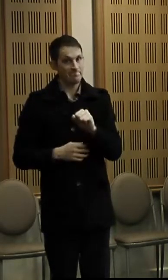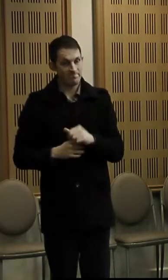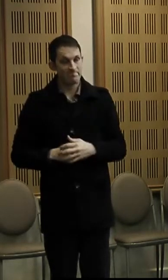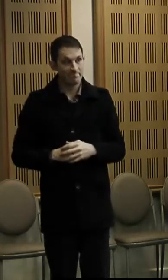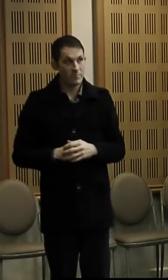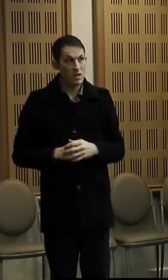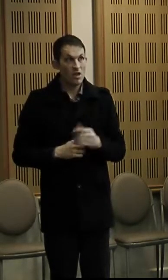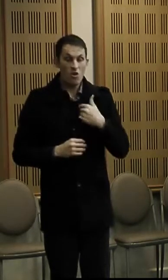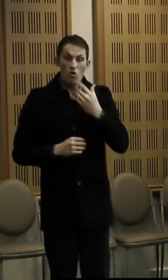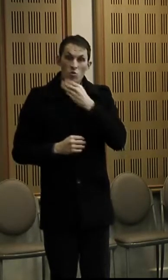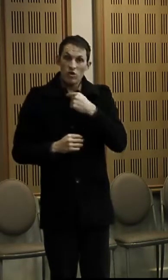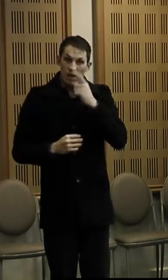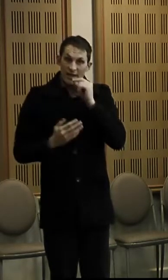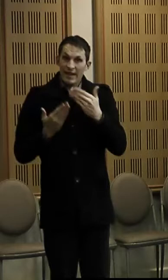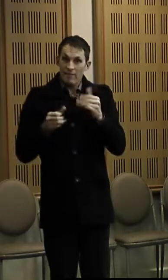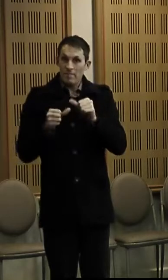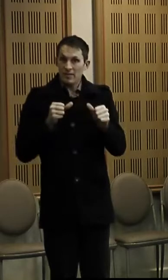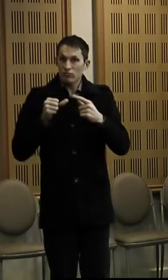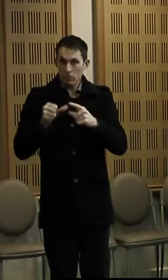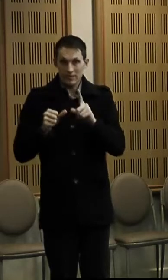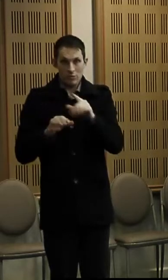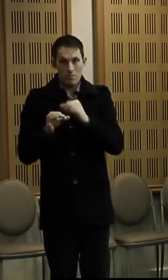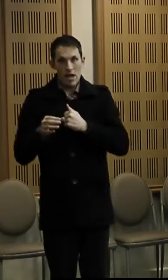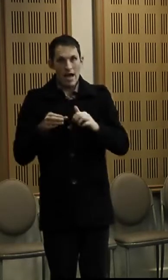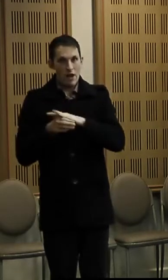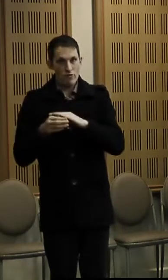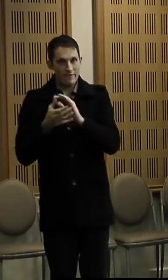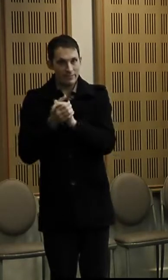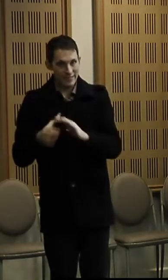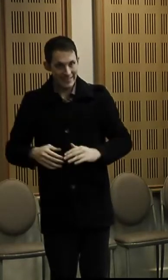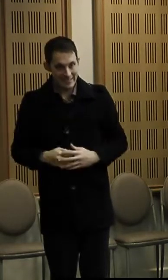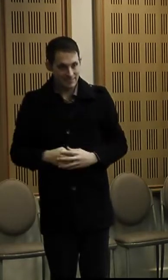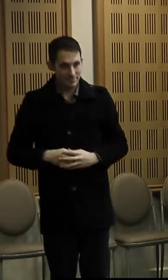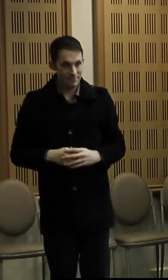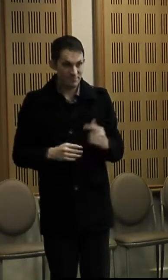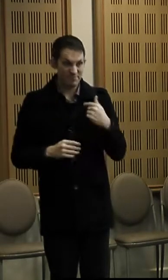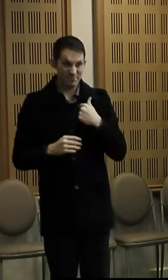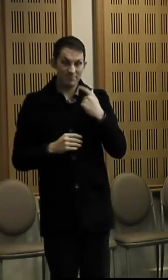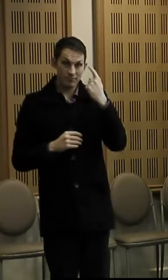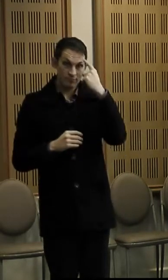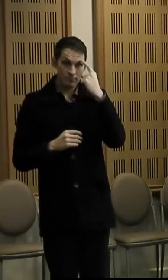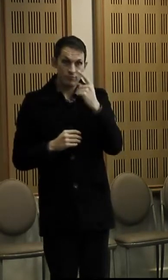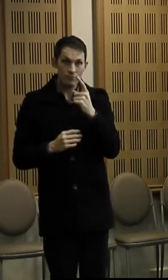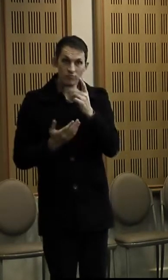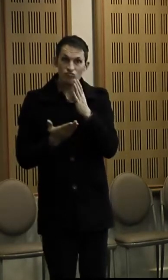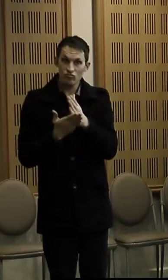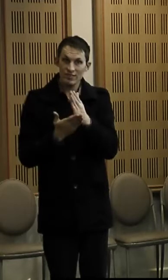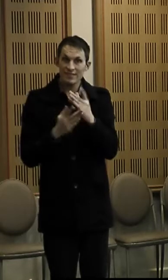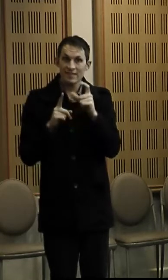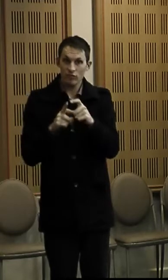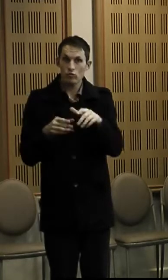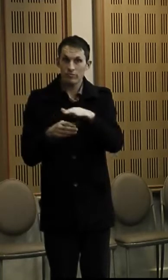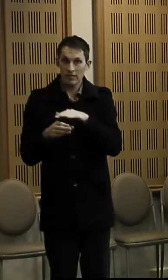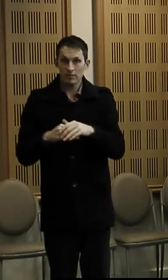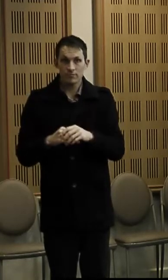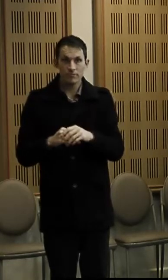I wish I could provide better responses. It's just not my area of expertise. I think it is a really, it's a difficult space, and we would